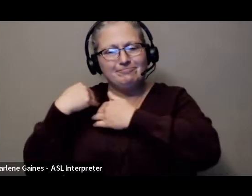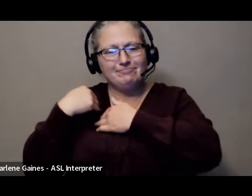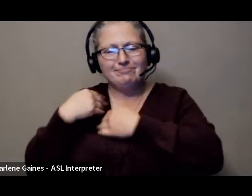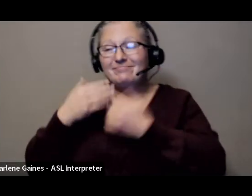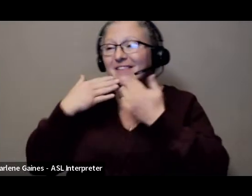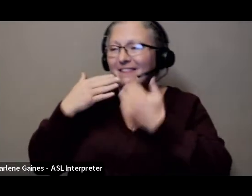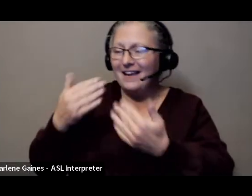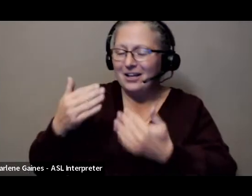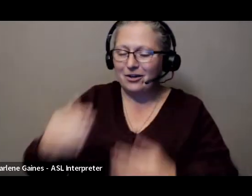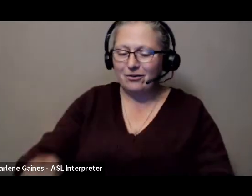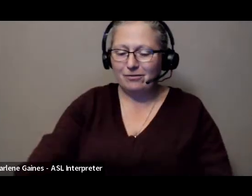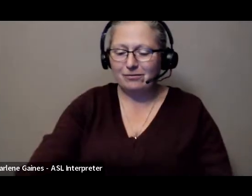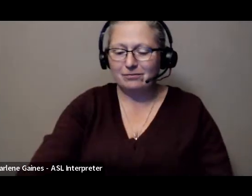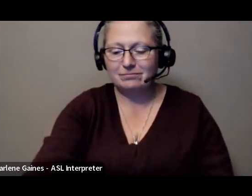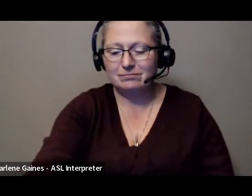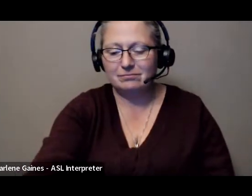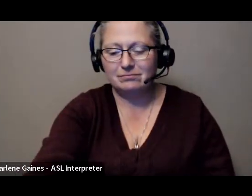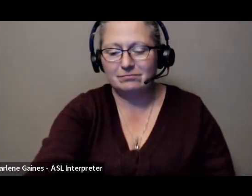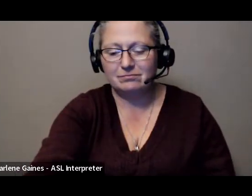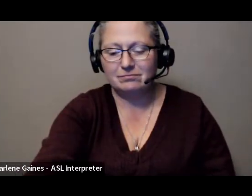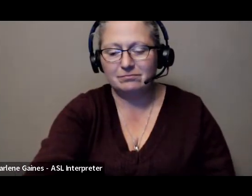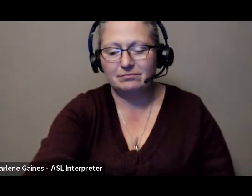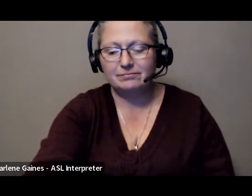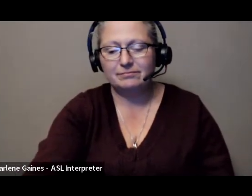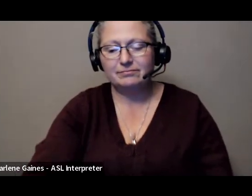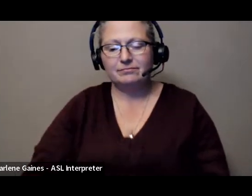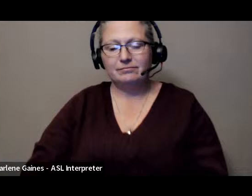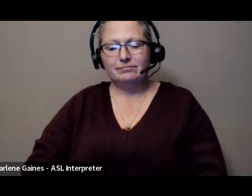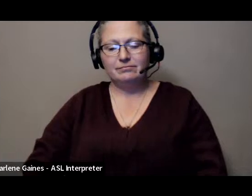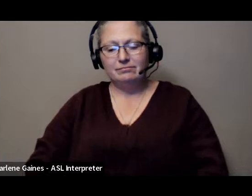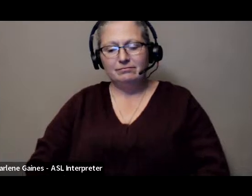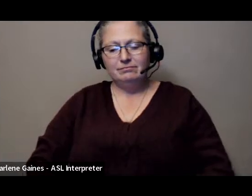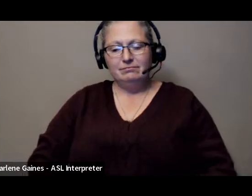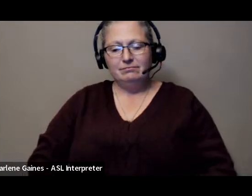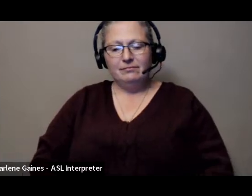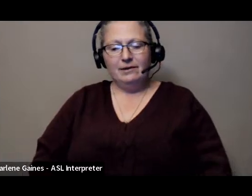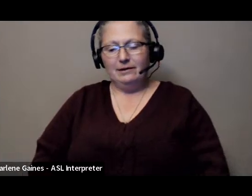Thank you. Yes, Oh, thank you very much.